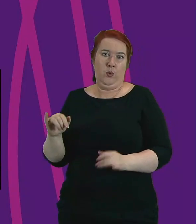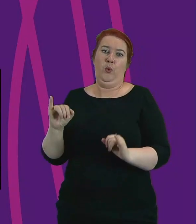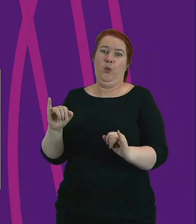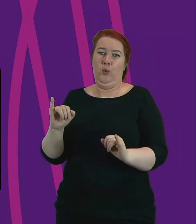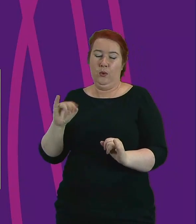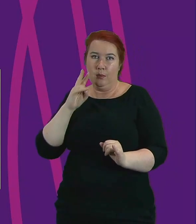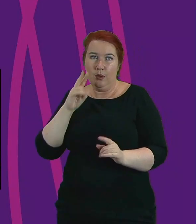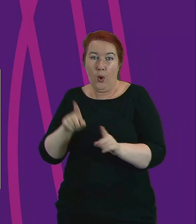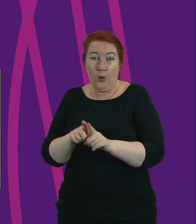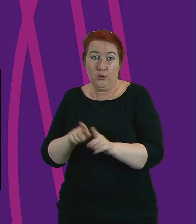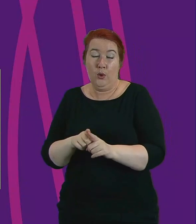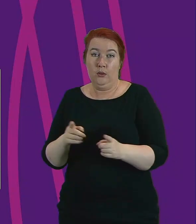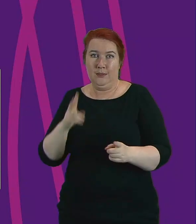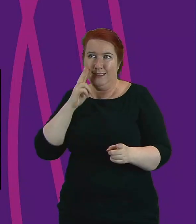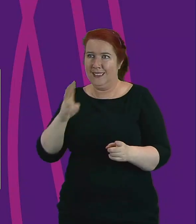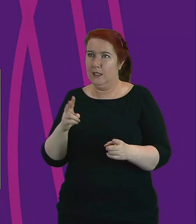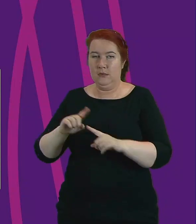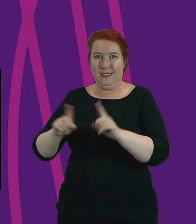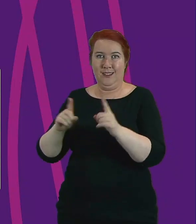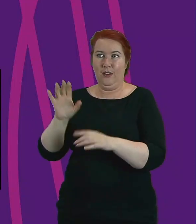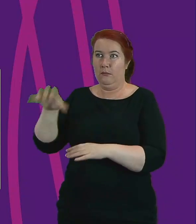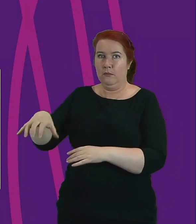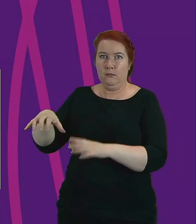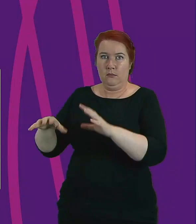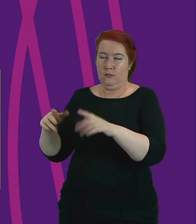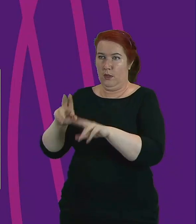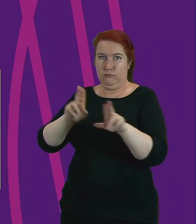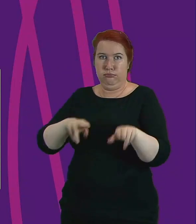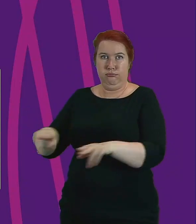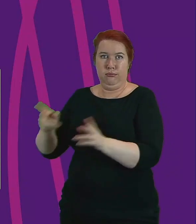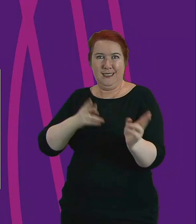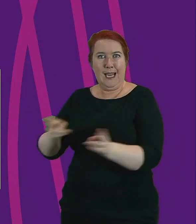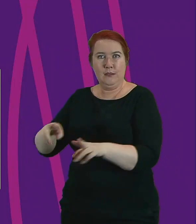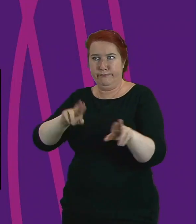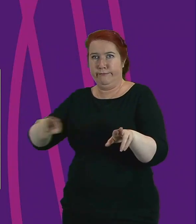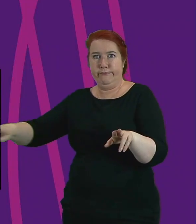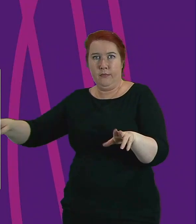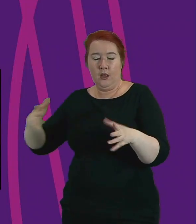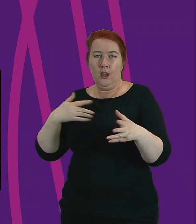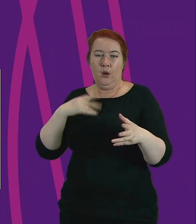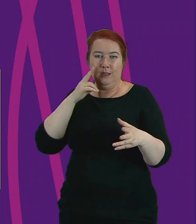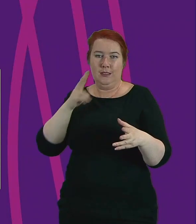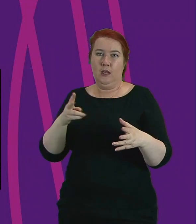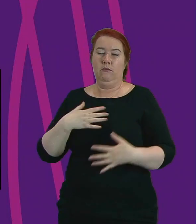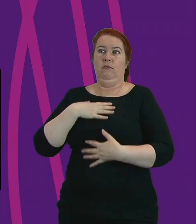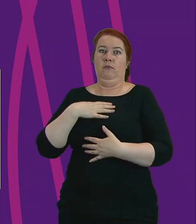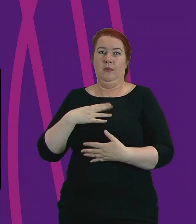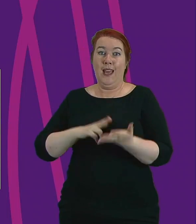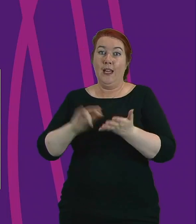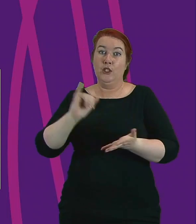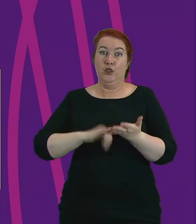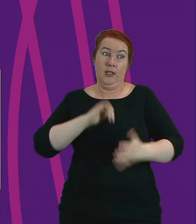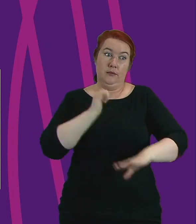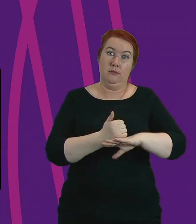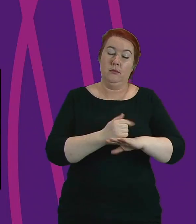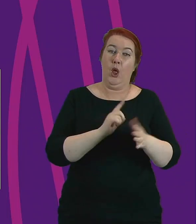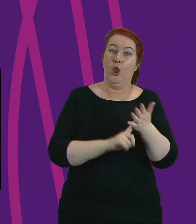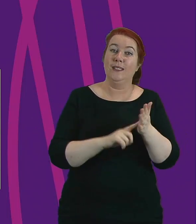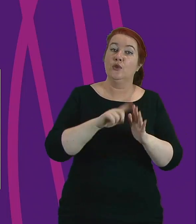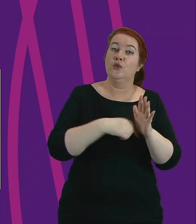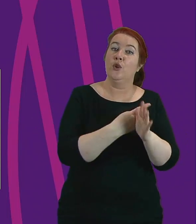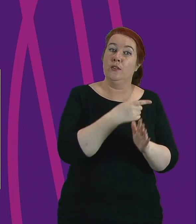being mobilised as potential mortuaries, and we watched in shocked admiration as the NHS Louisa Jordan was erected in just a matter of